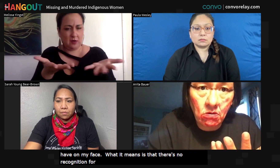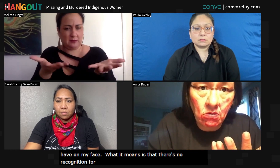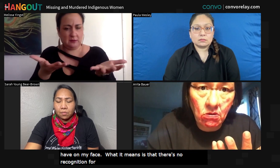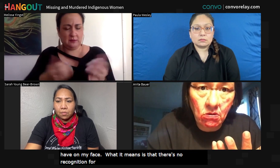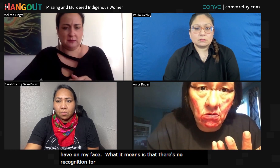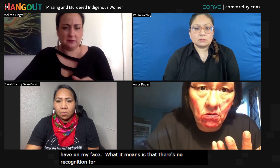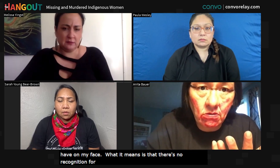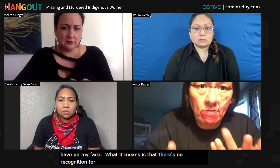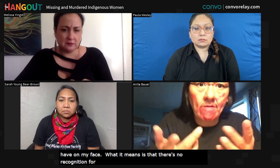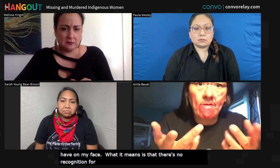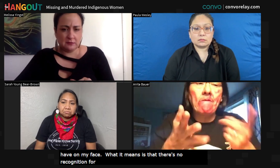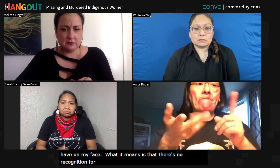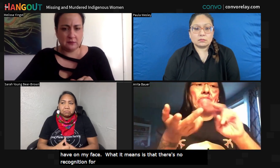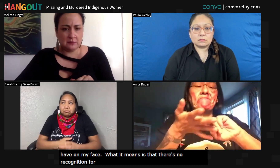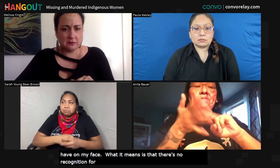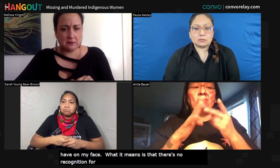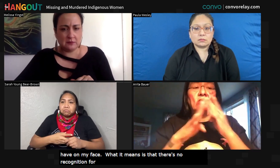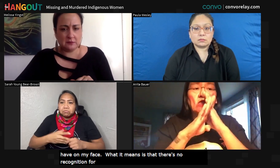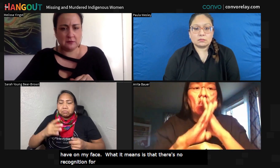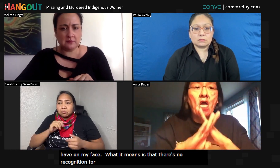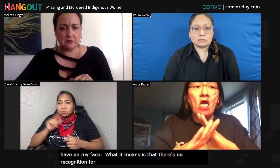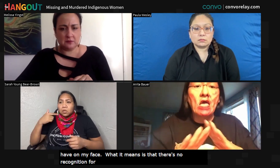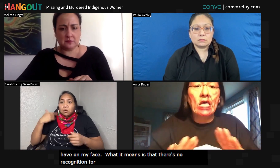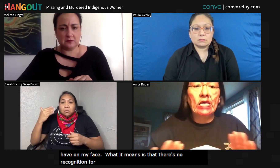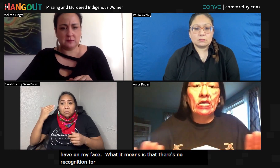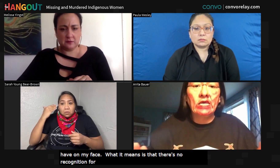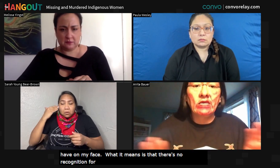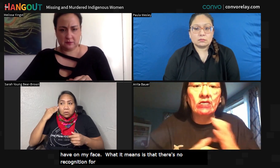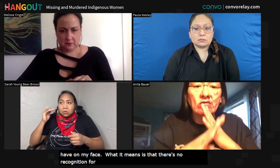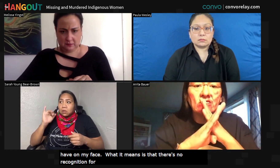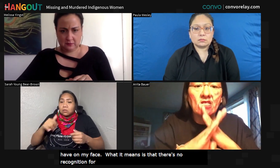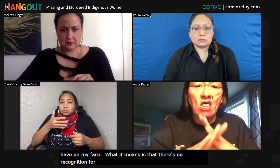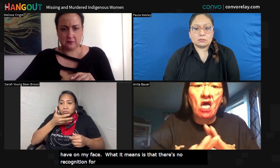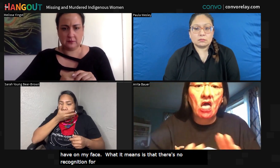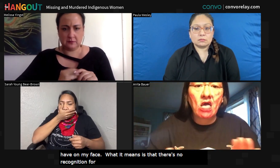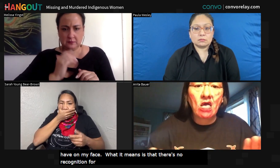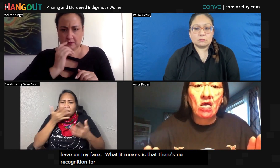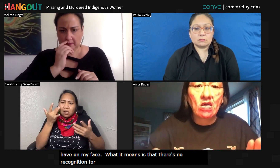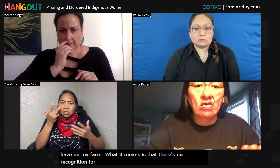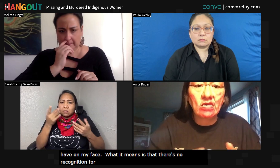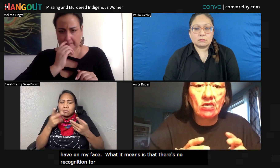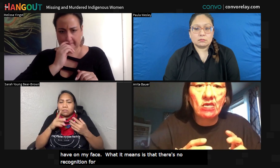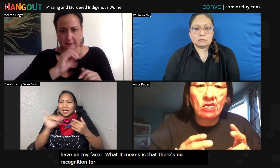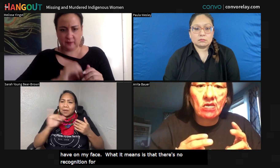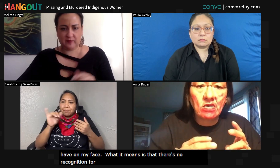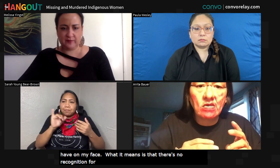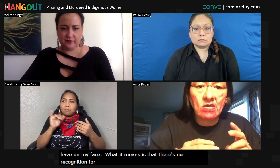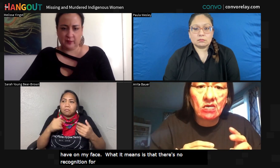I'm not our, sure if Anita's frozen or not. She's frozen on my end. Maybe one of you other ladies can show. it means that we're silenced.